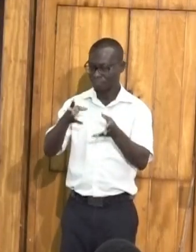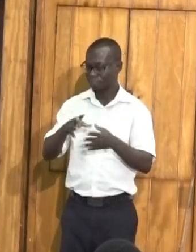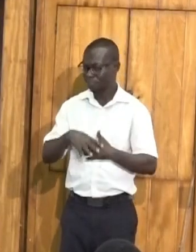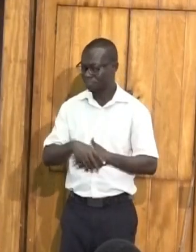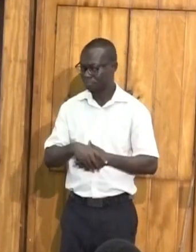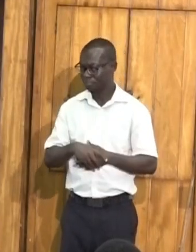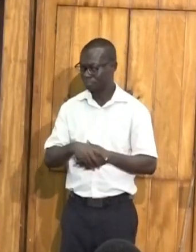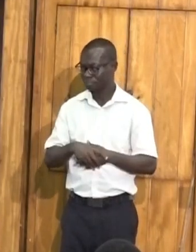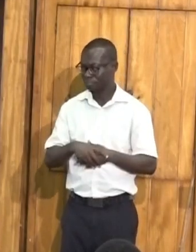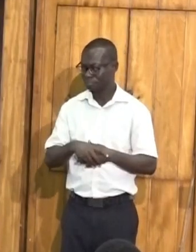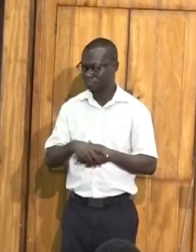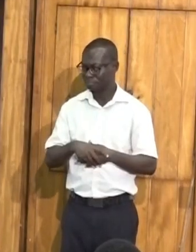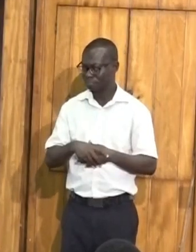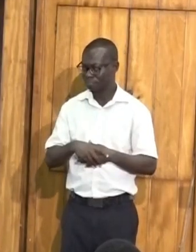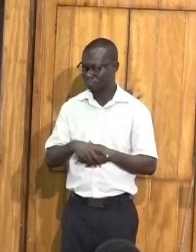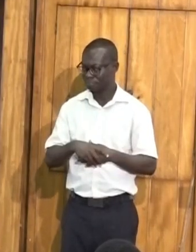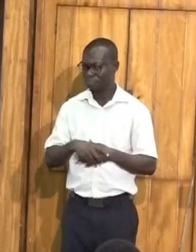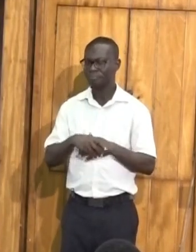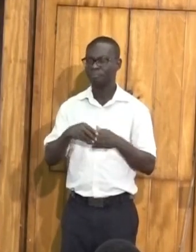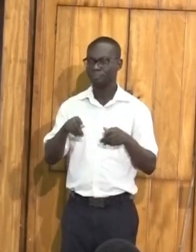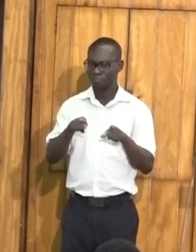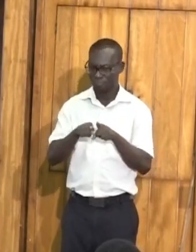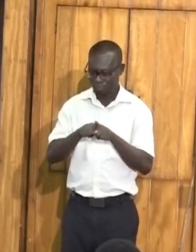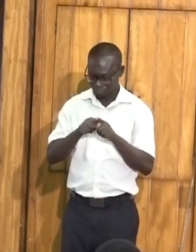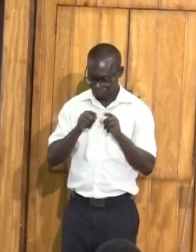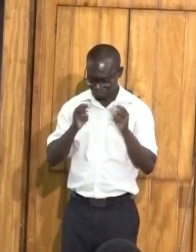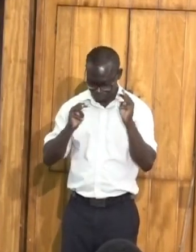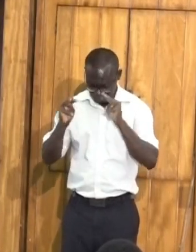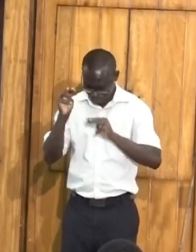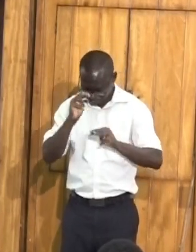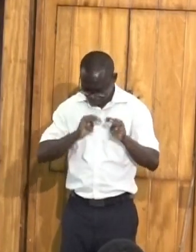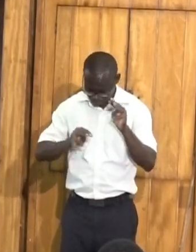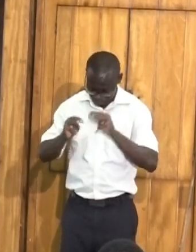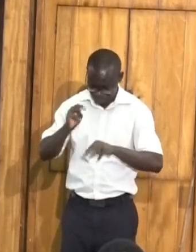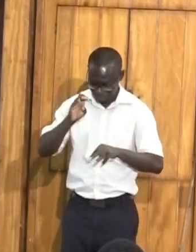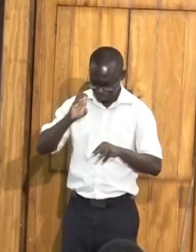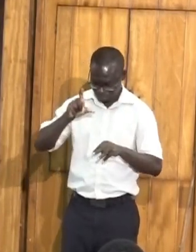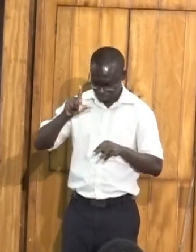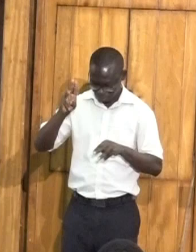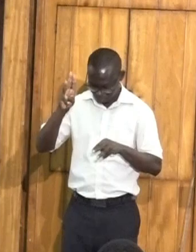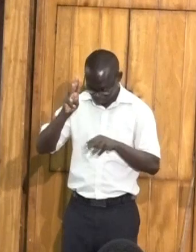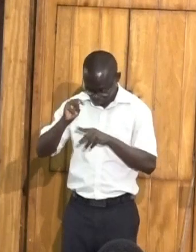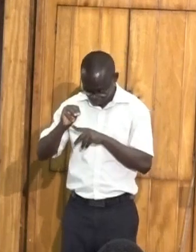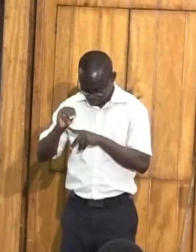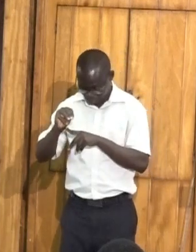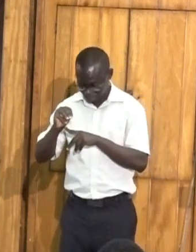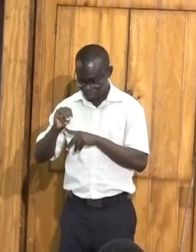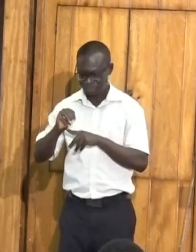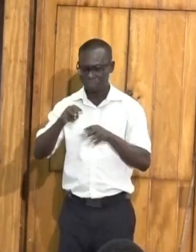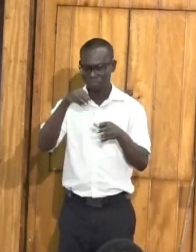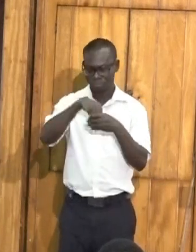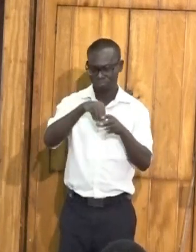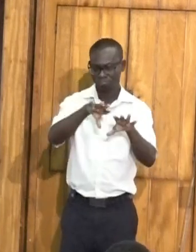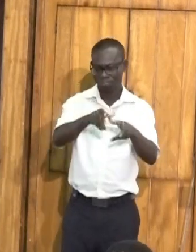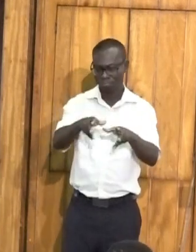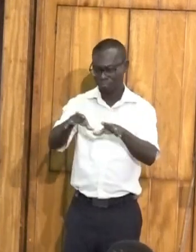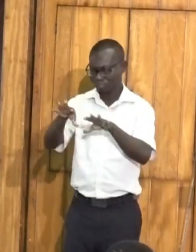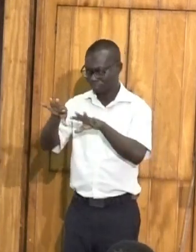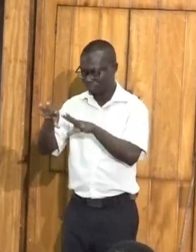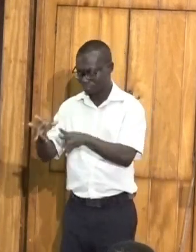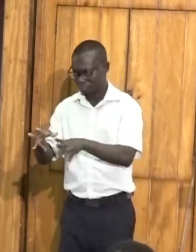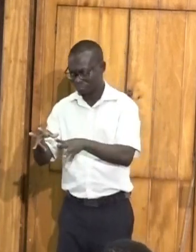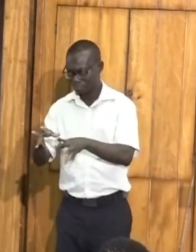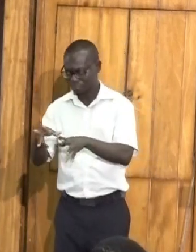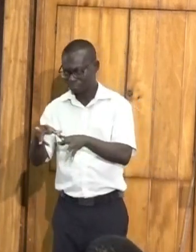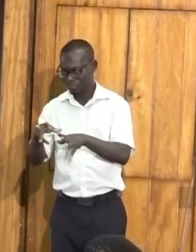have seen that responsive monitoring and accountability as part of the CLM. That's what we are doing in communities, but most importantly,